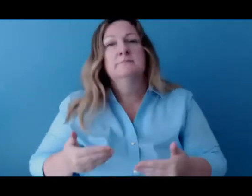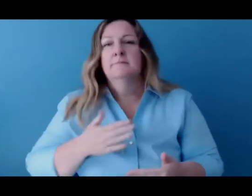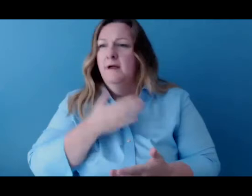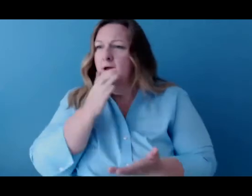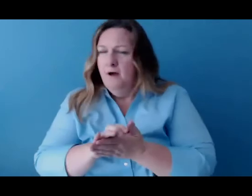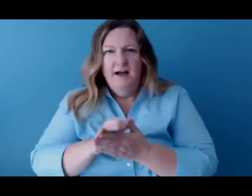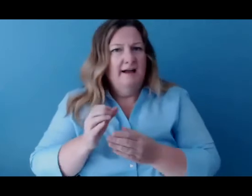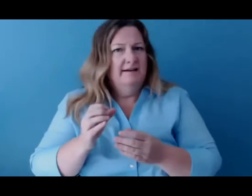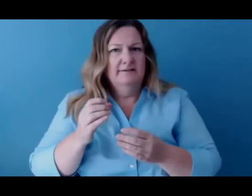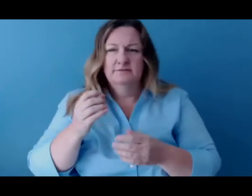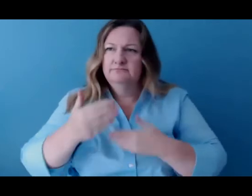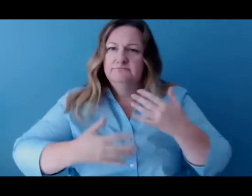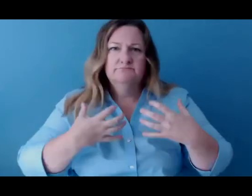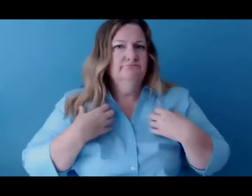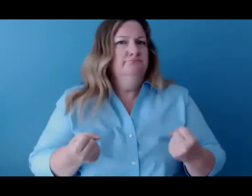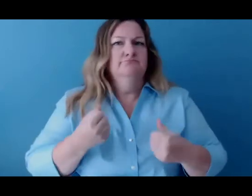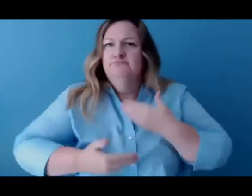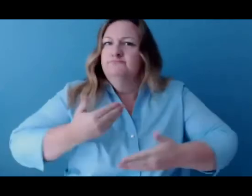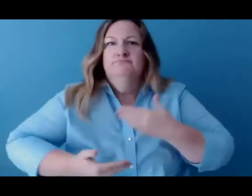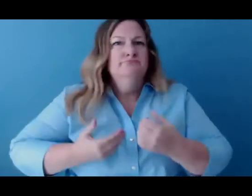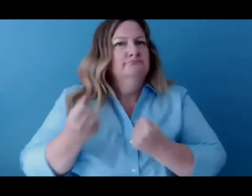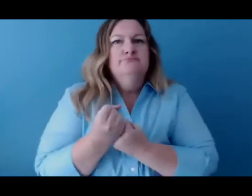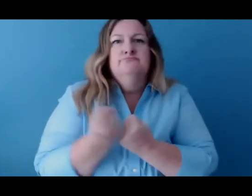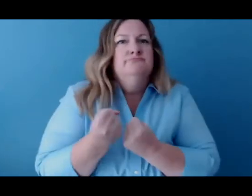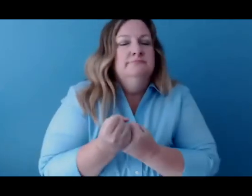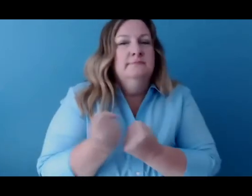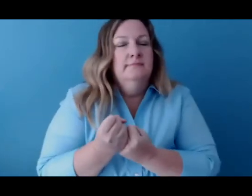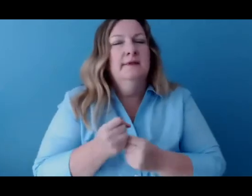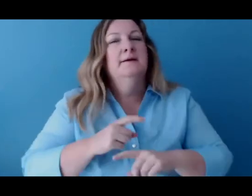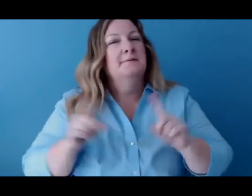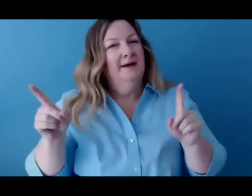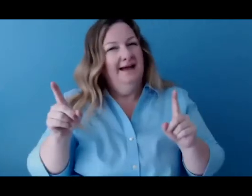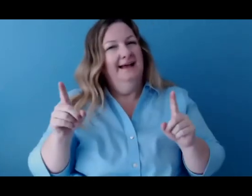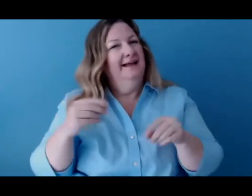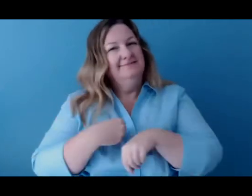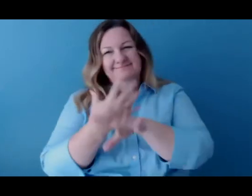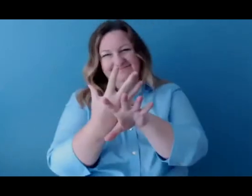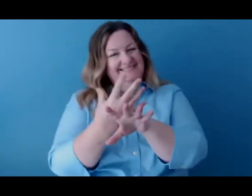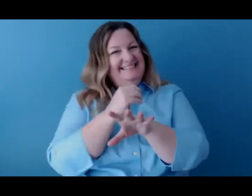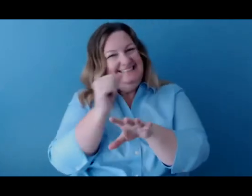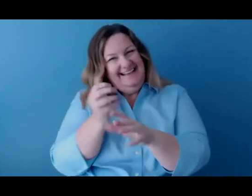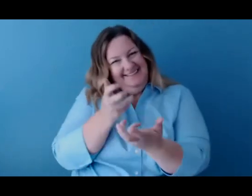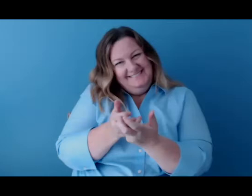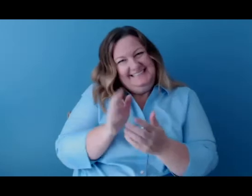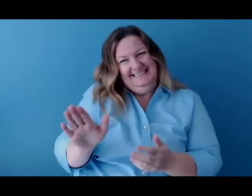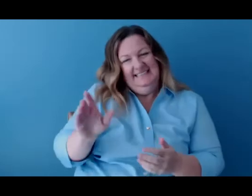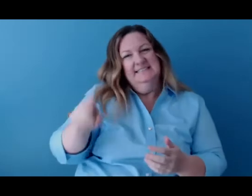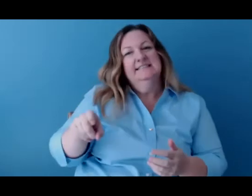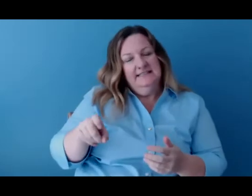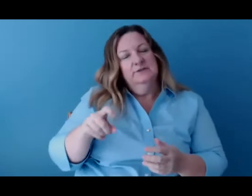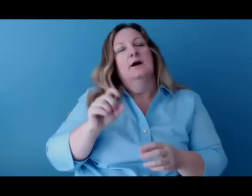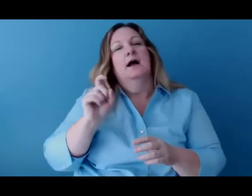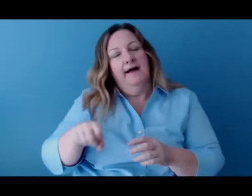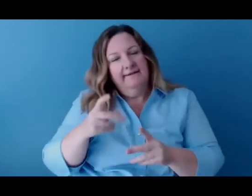this. But it's not the environment that will work for him. So we have to be able to make sure that we can create a